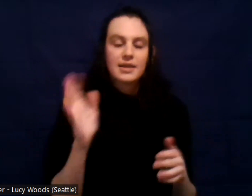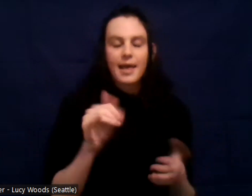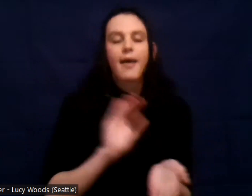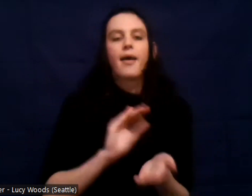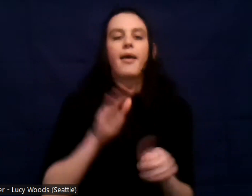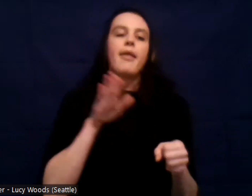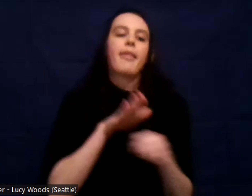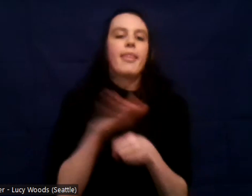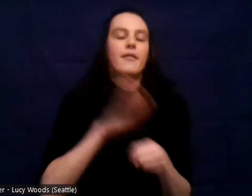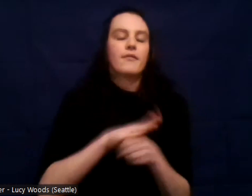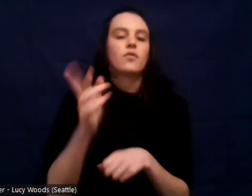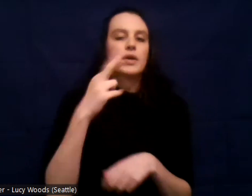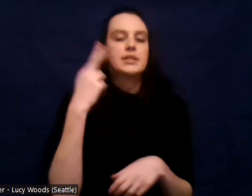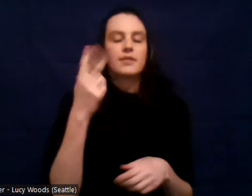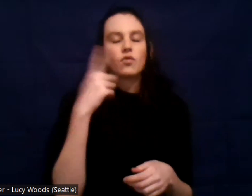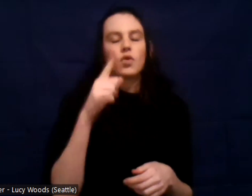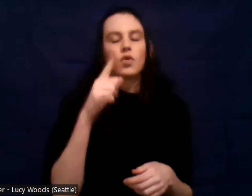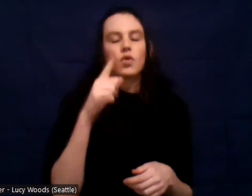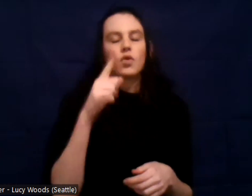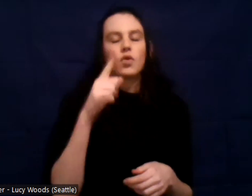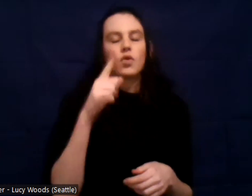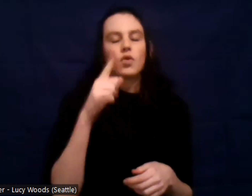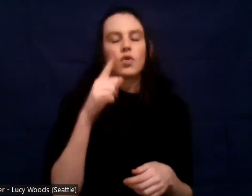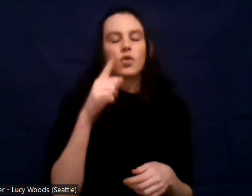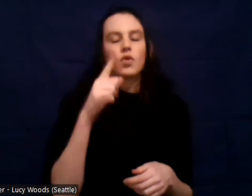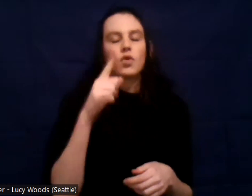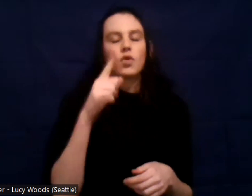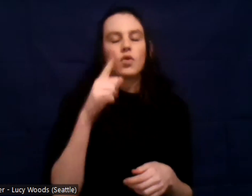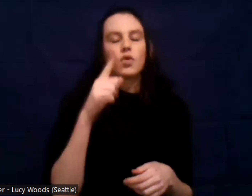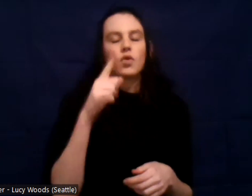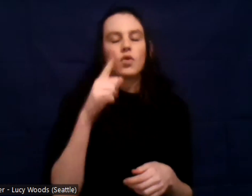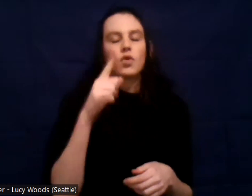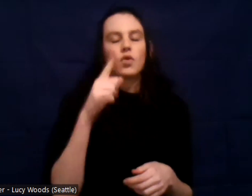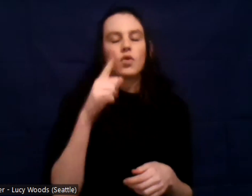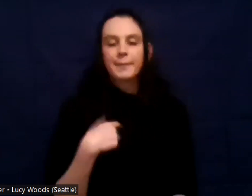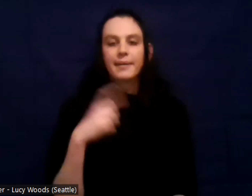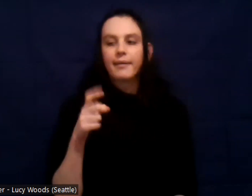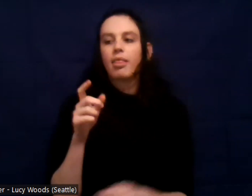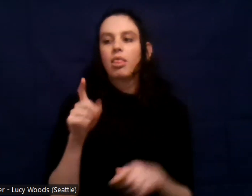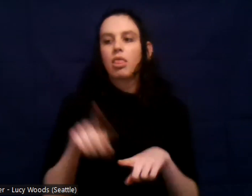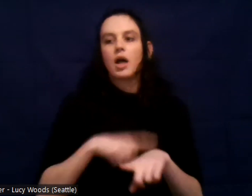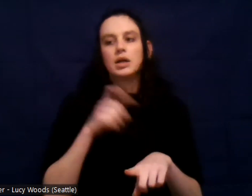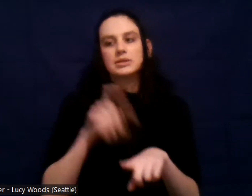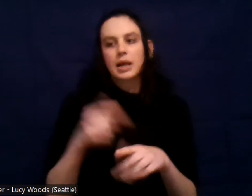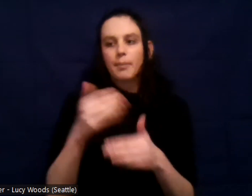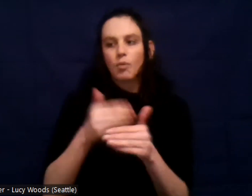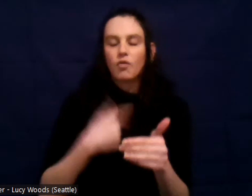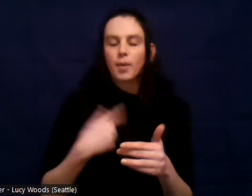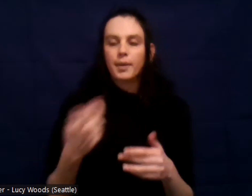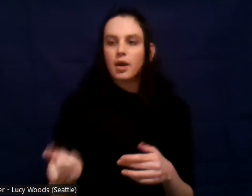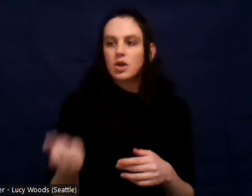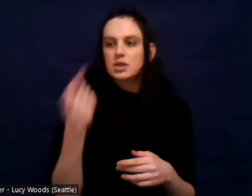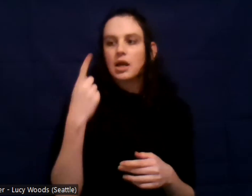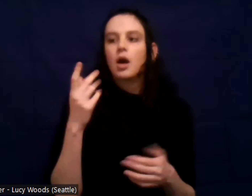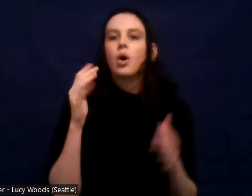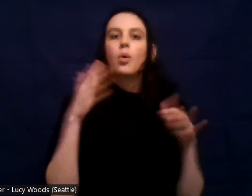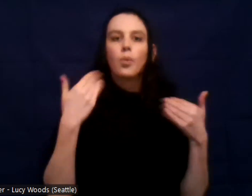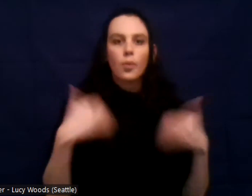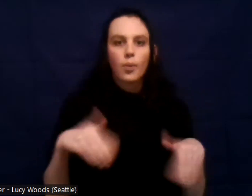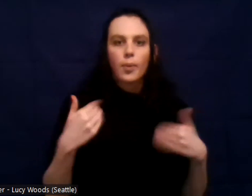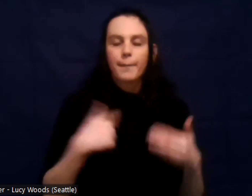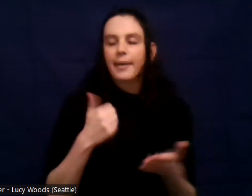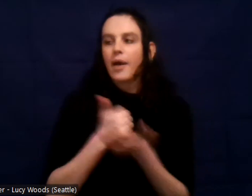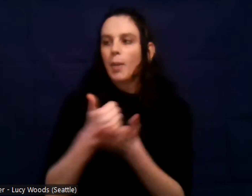right now. But it took a while to get to that point. Um, because of course, why